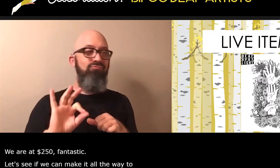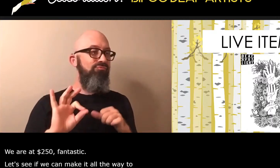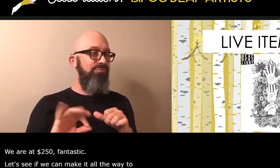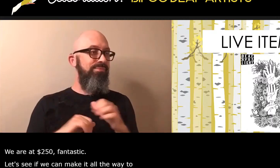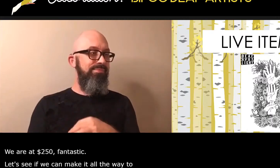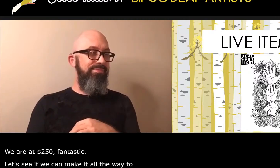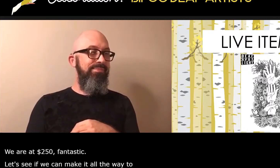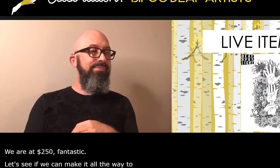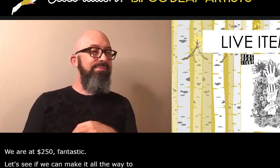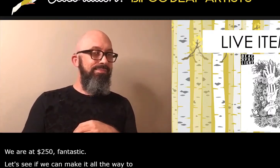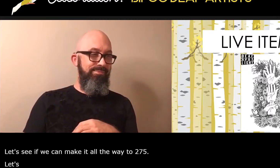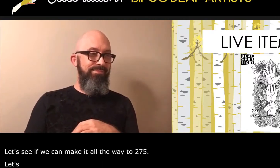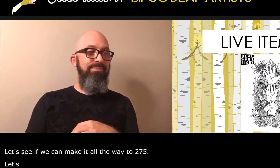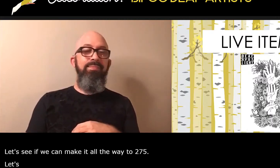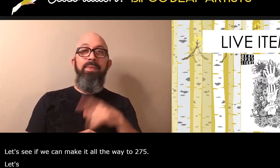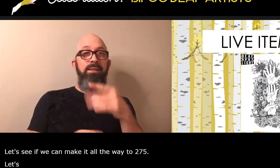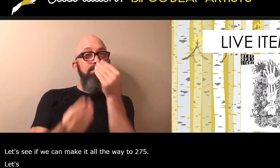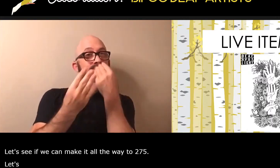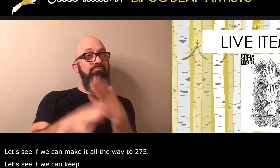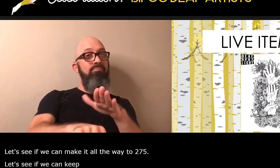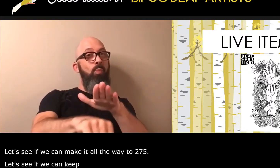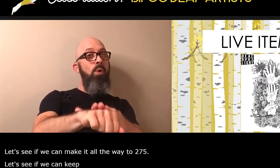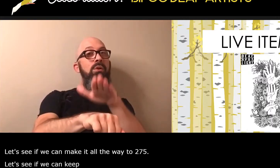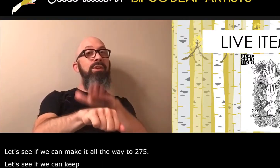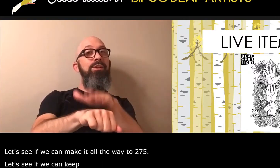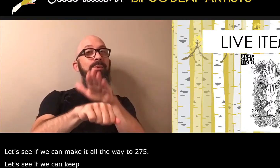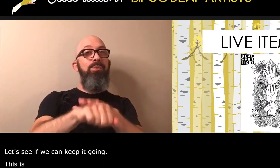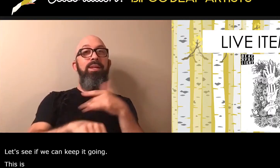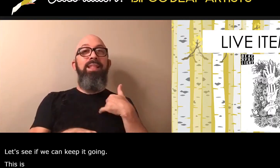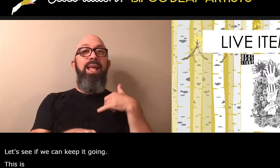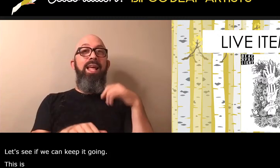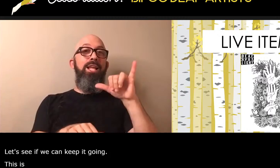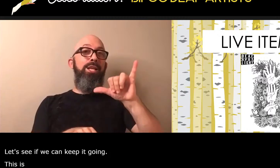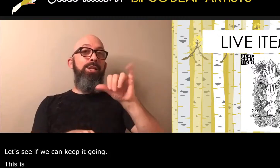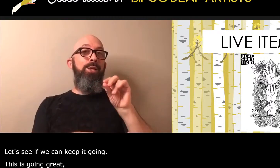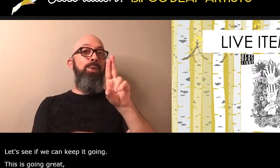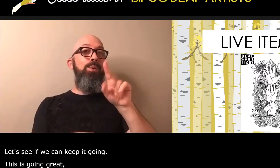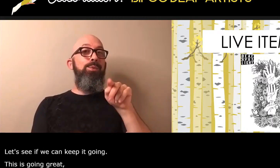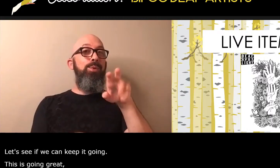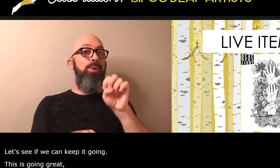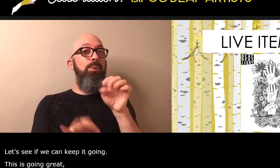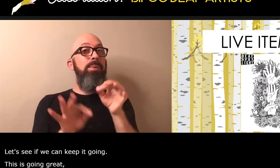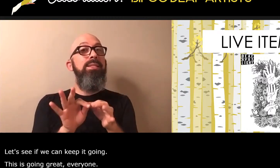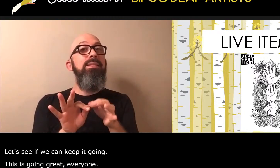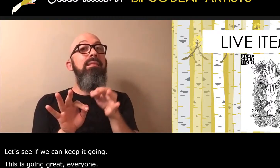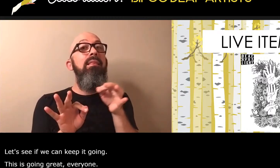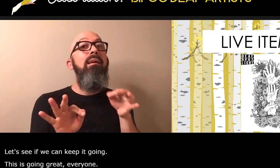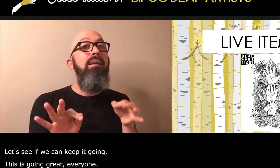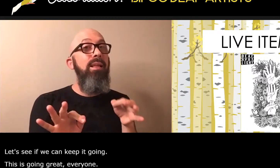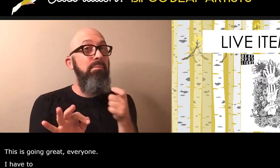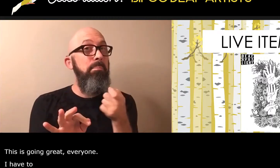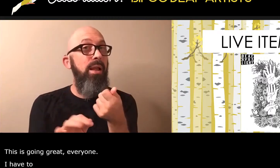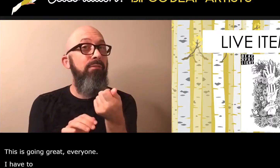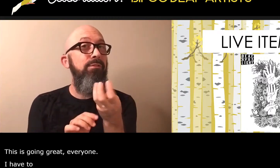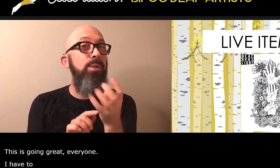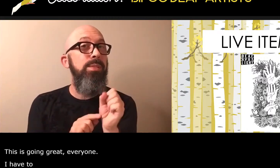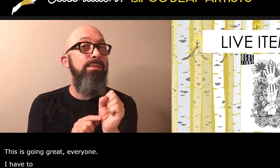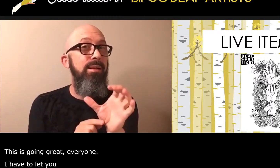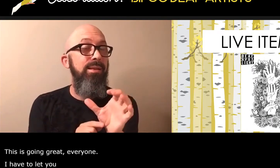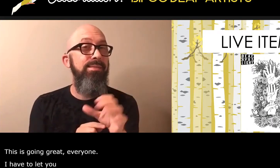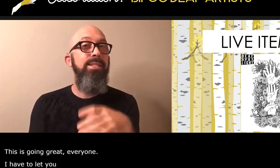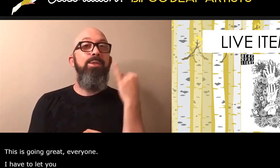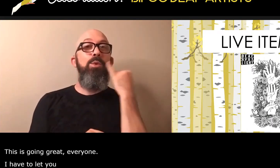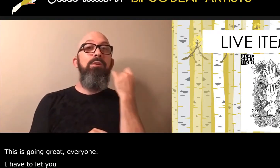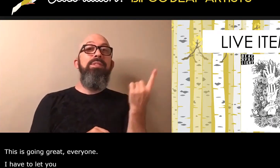Let's see if we can keep it going. This is going great, everyone. I have to let you know that the